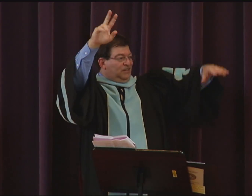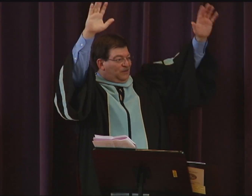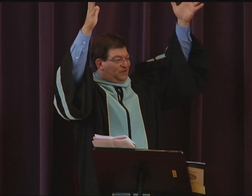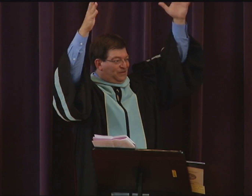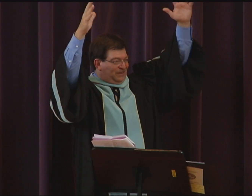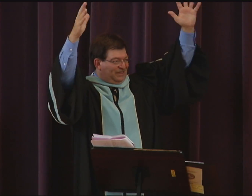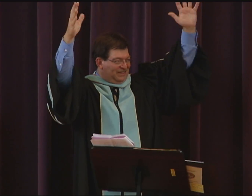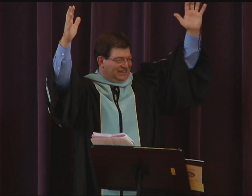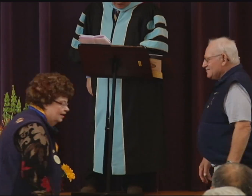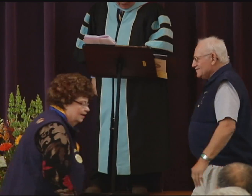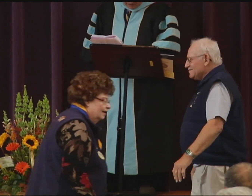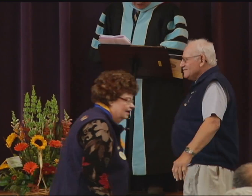Now, class of 19.